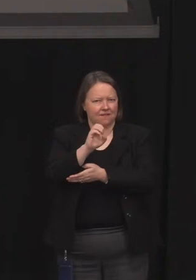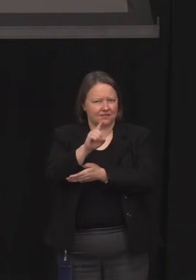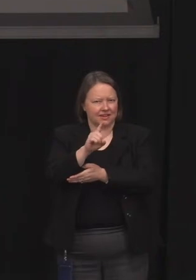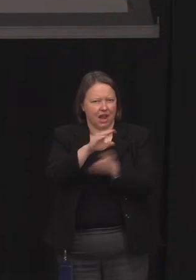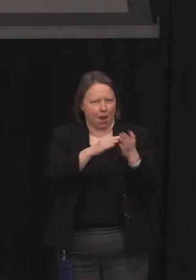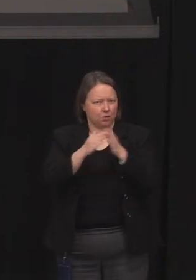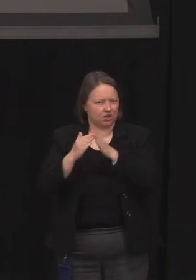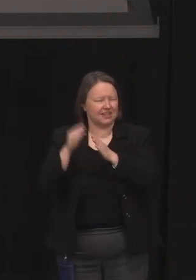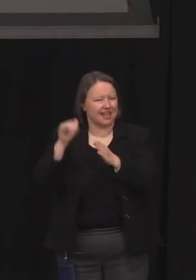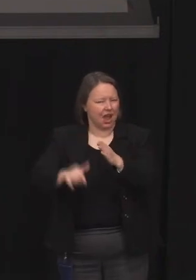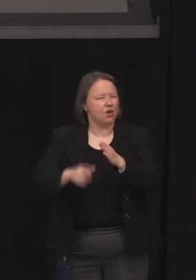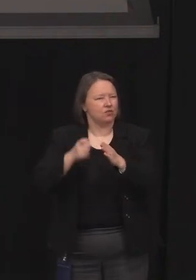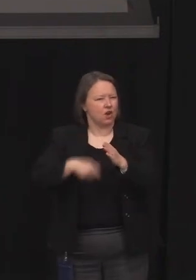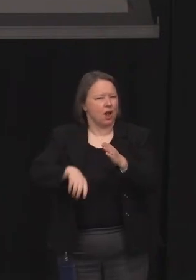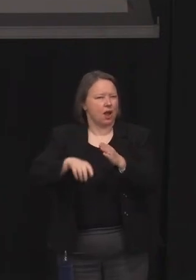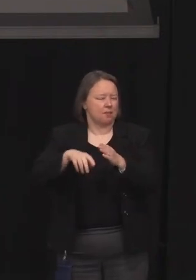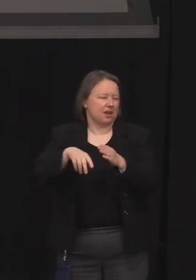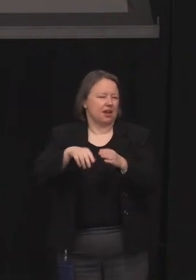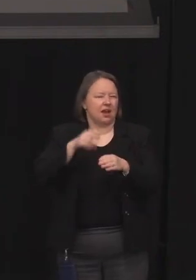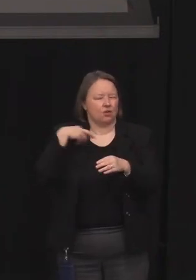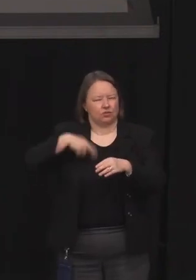a theologian named